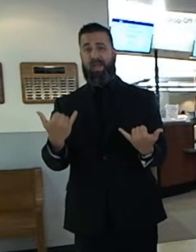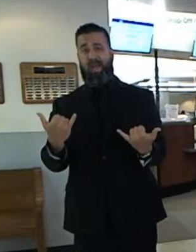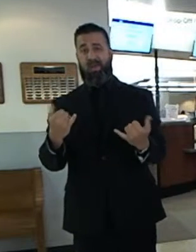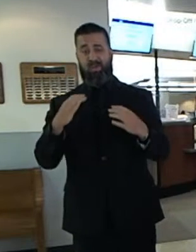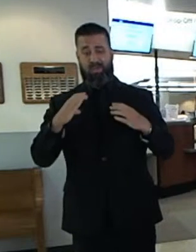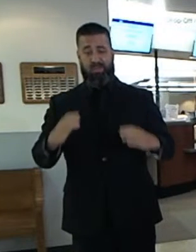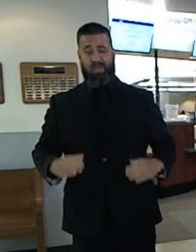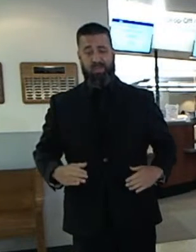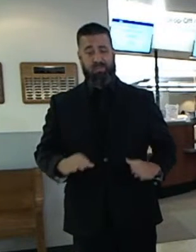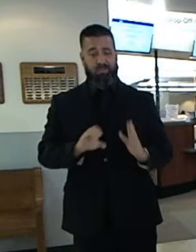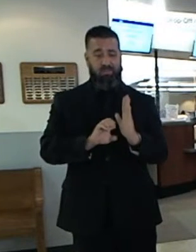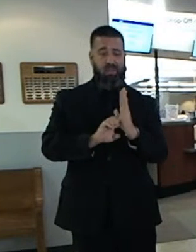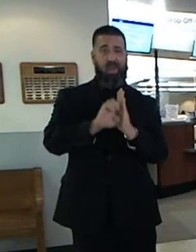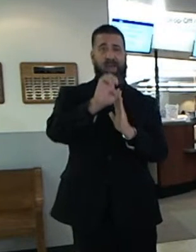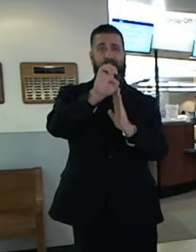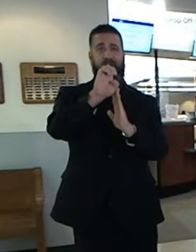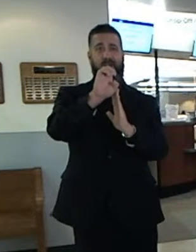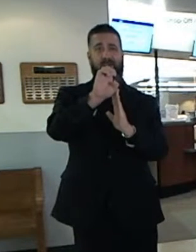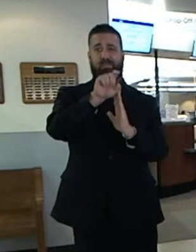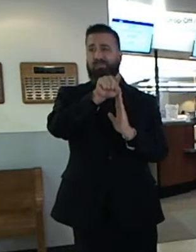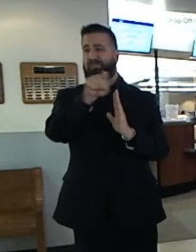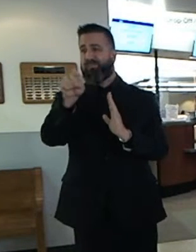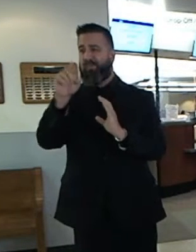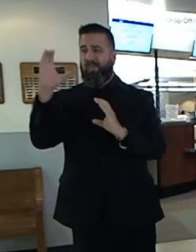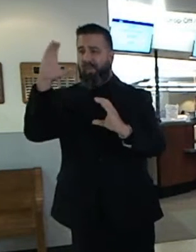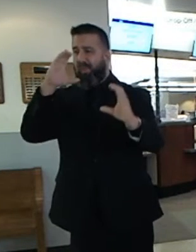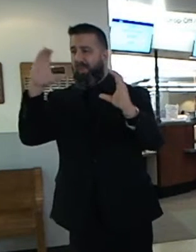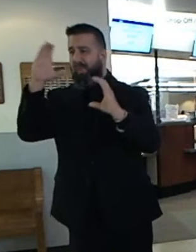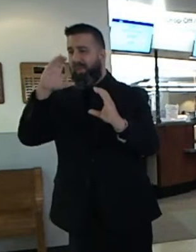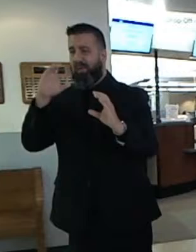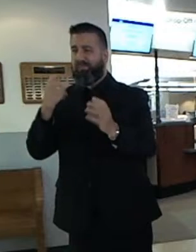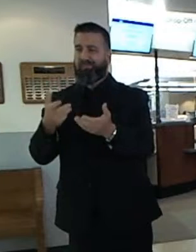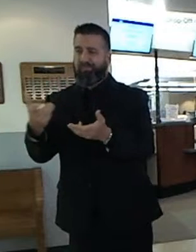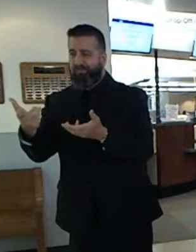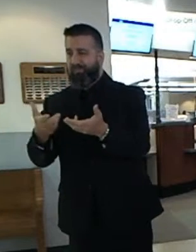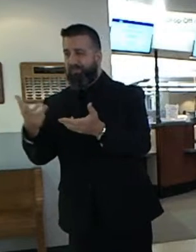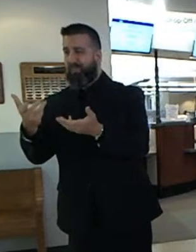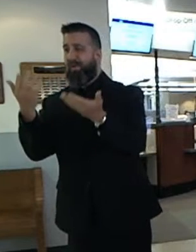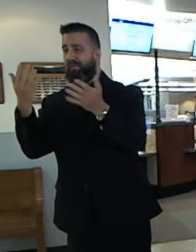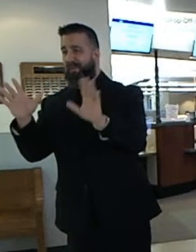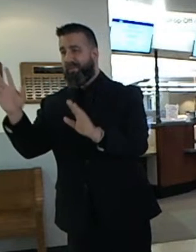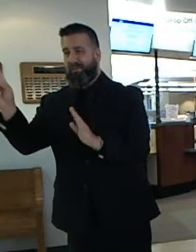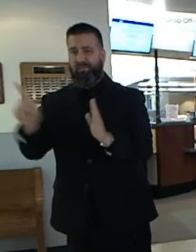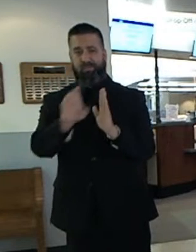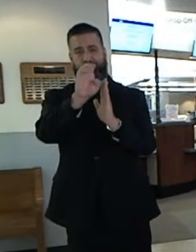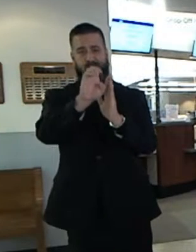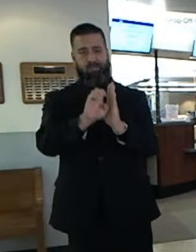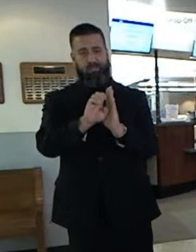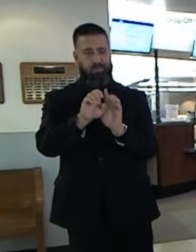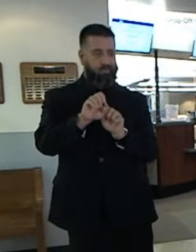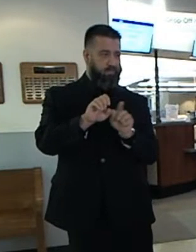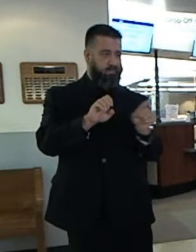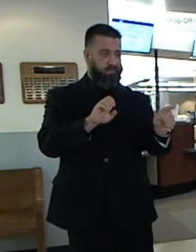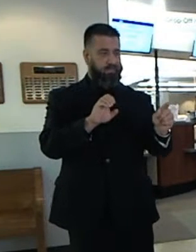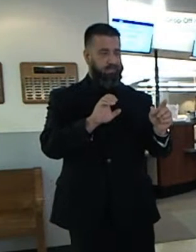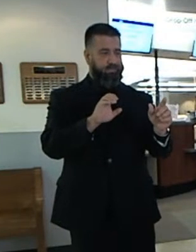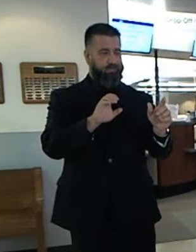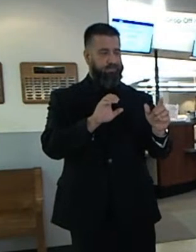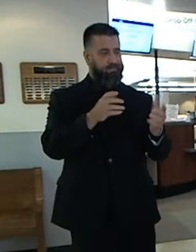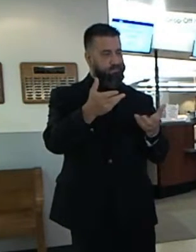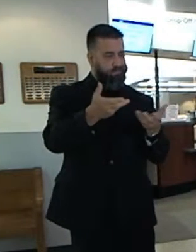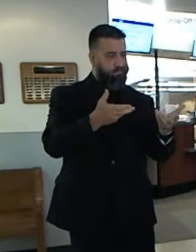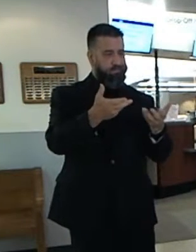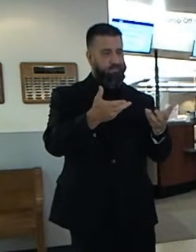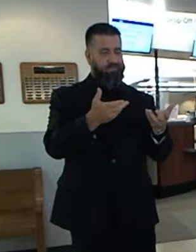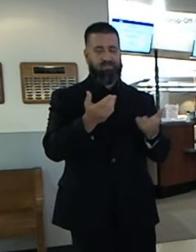up the escalator, go up an elevator to a different floor to complete a task, and then move to another floor to do business with